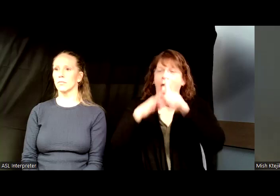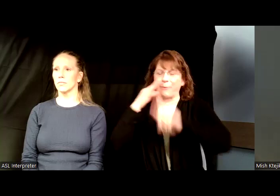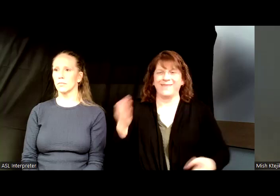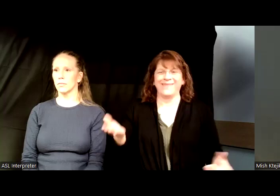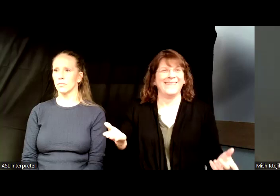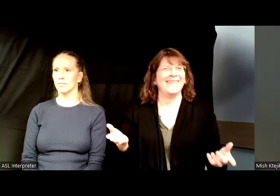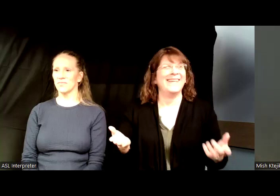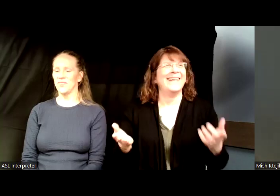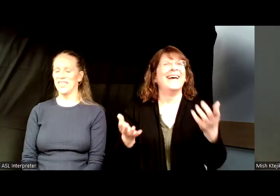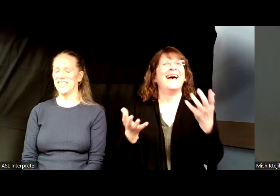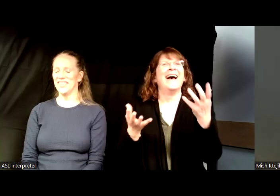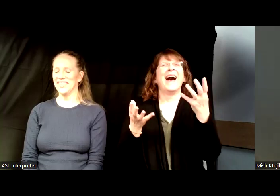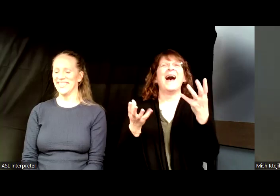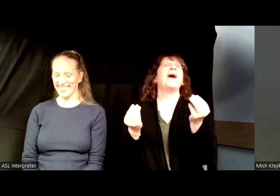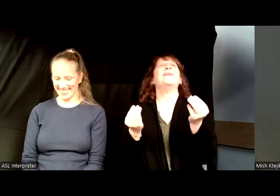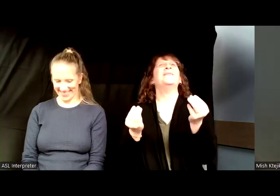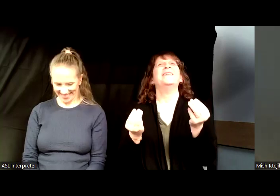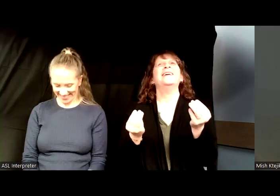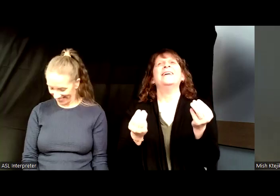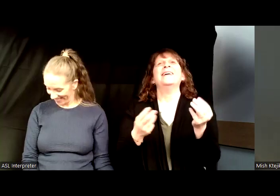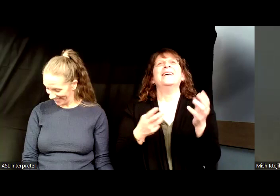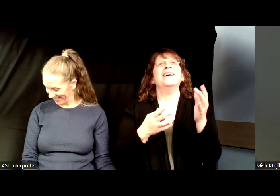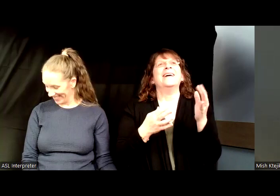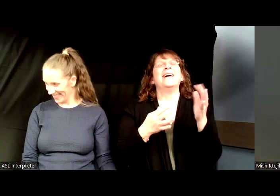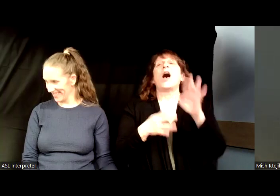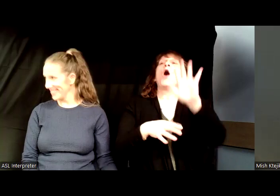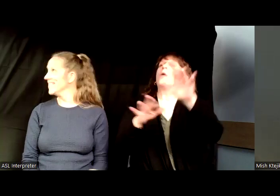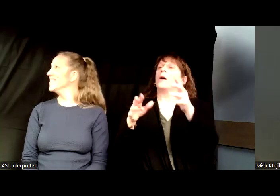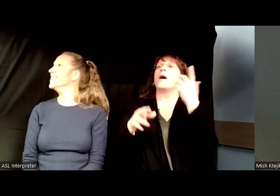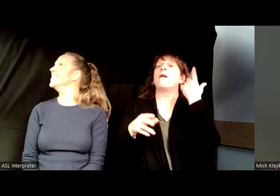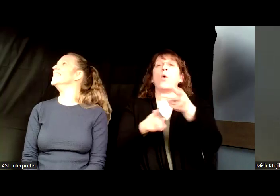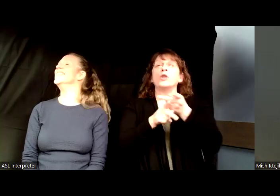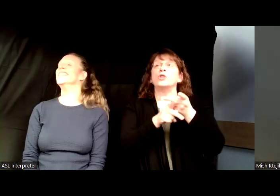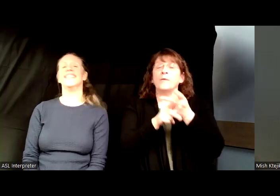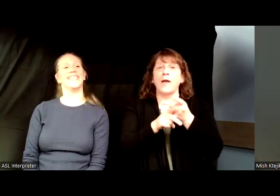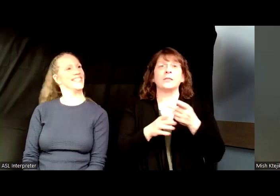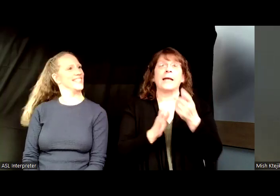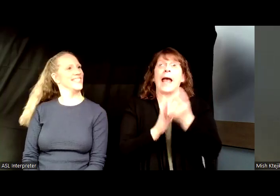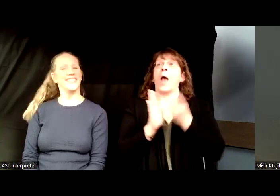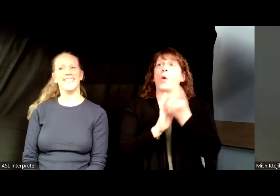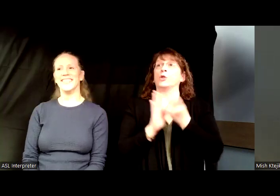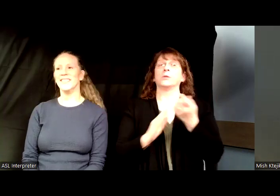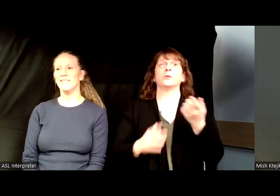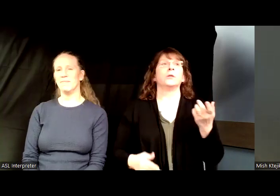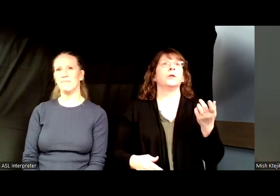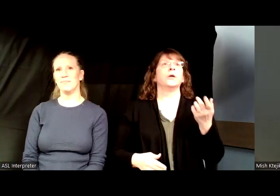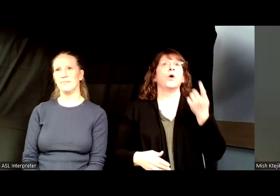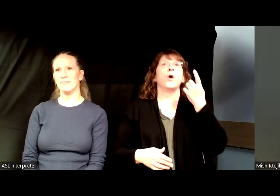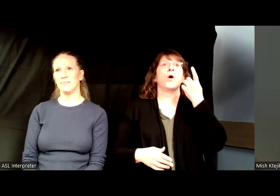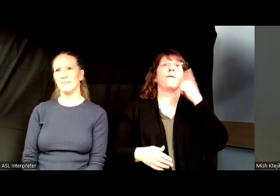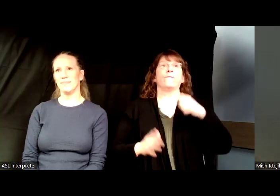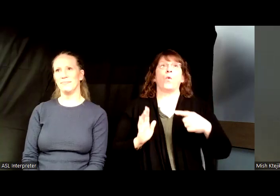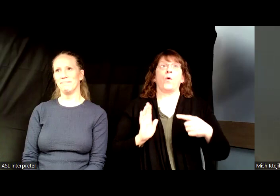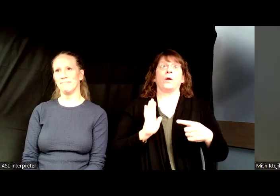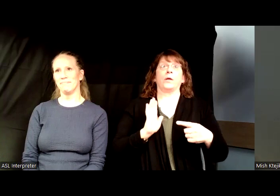this chair makes me forget what I'm saying. No. Oh, okay, so for supervisory hours,